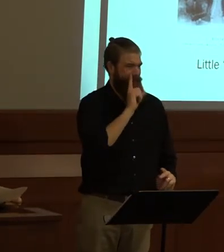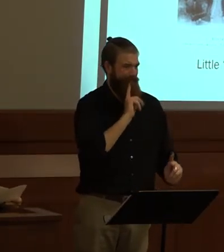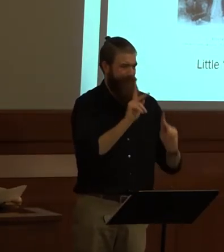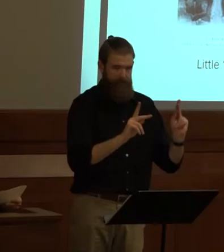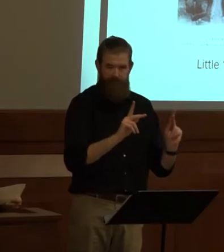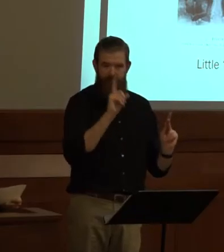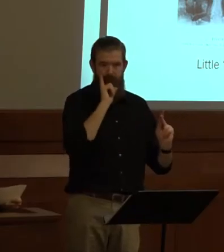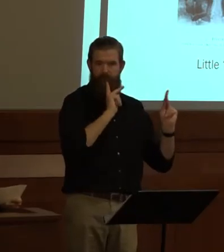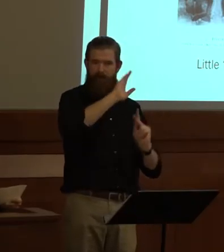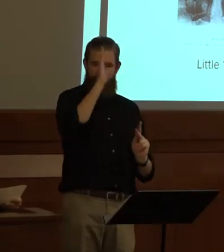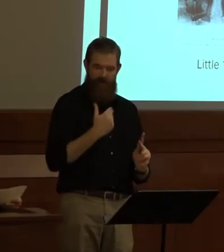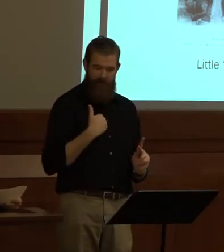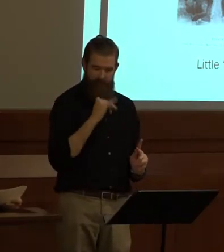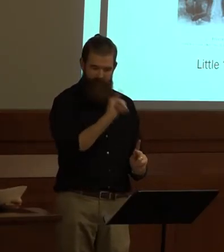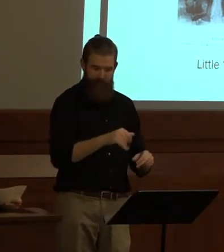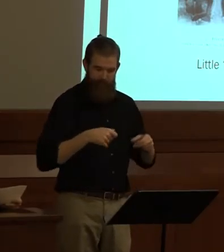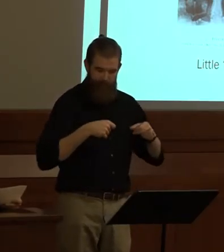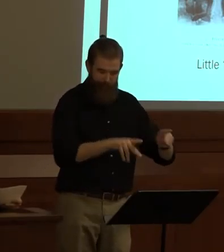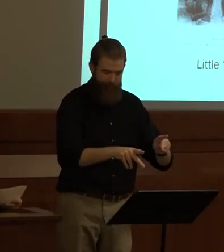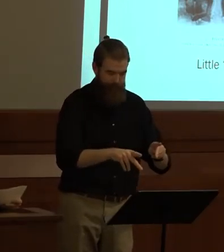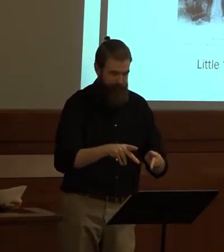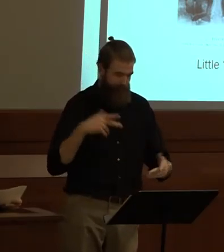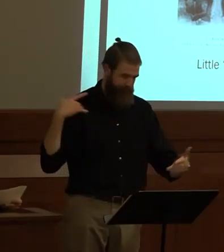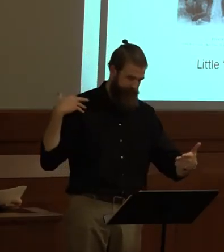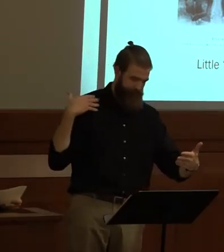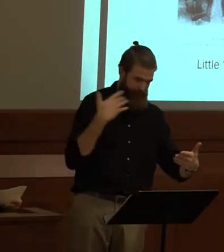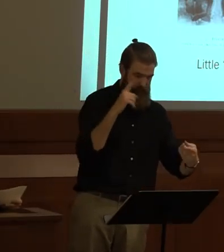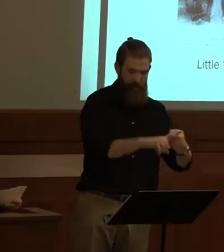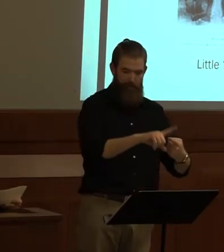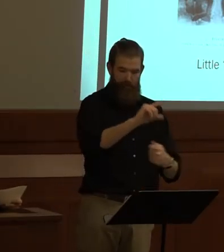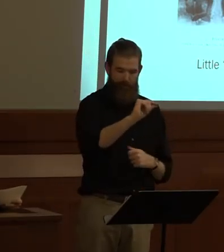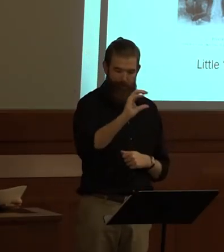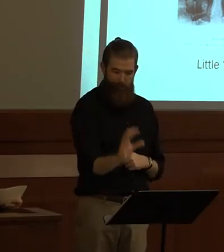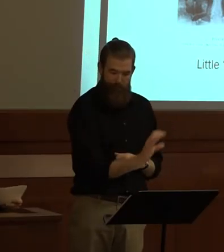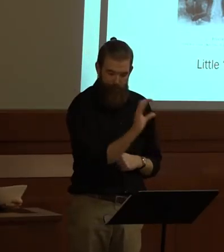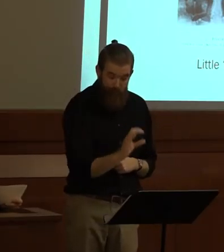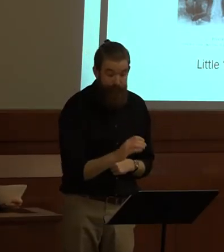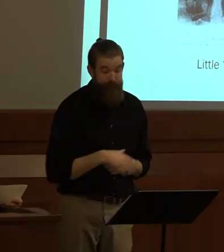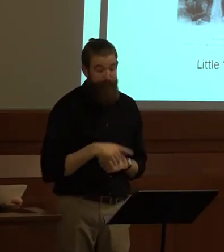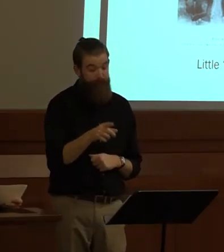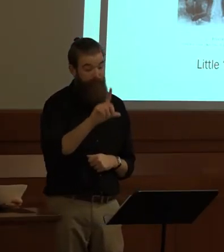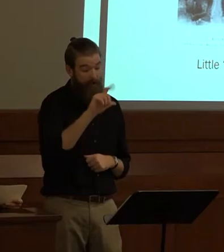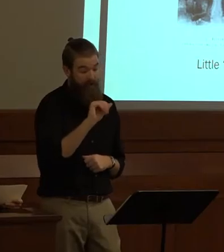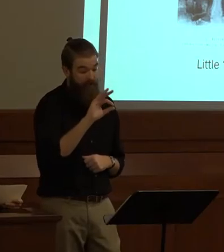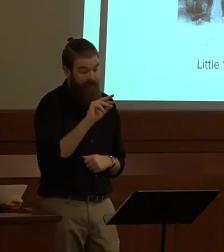adapting his communication to the language needs of his audience.